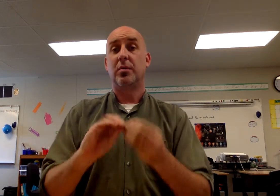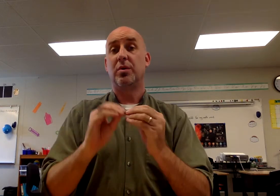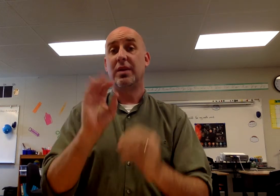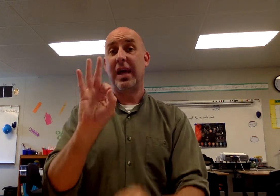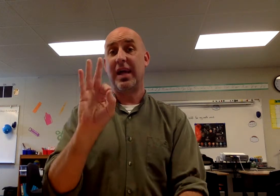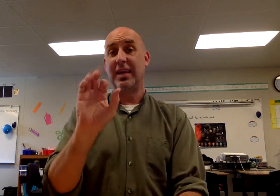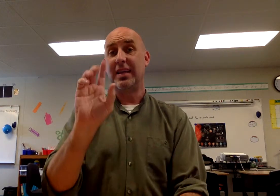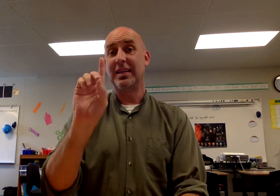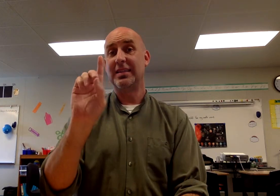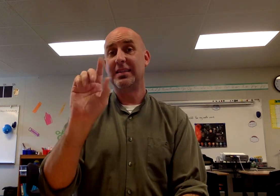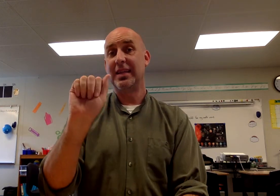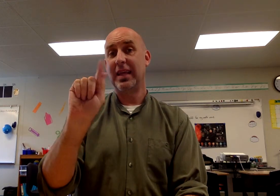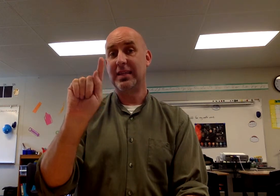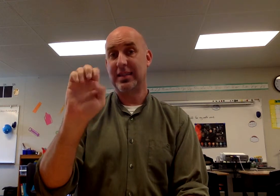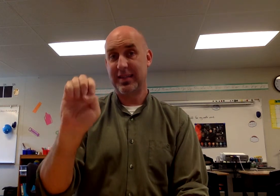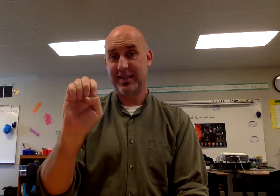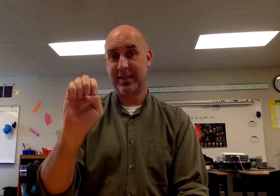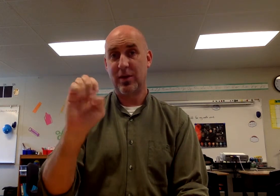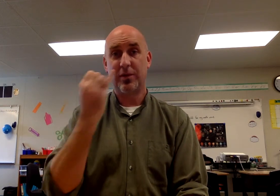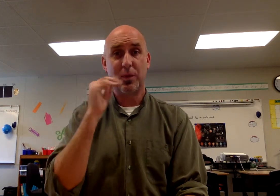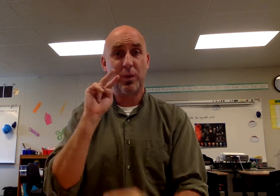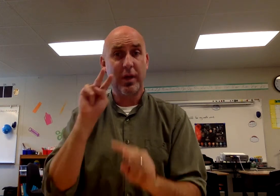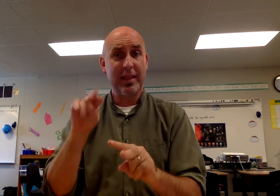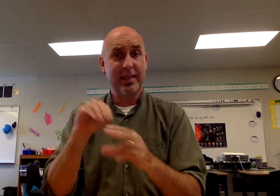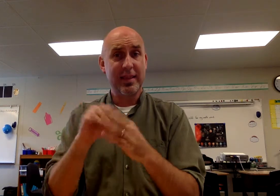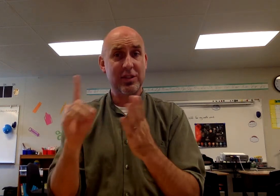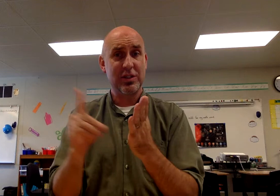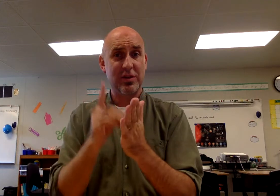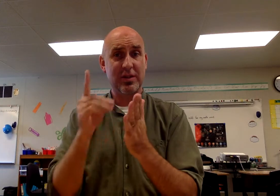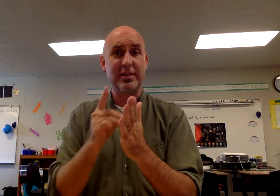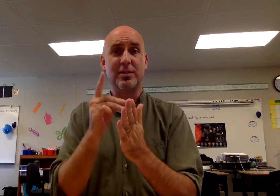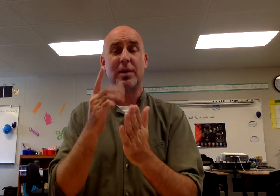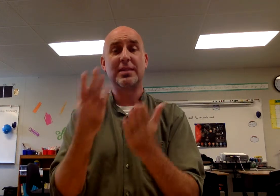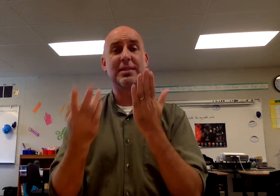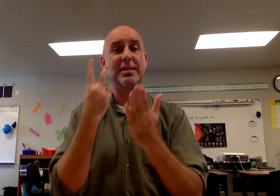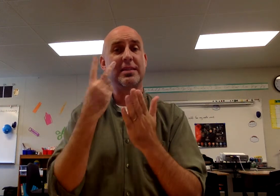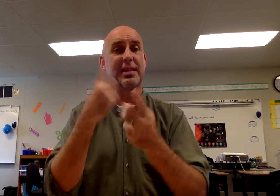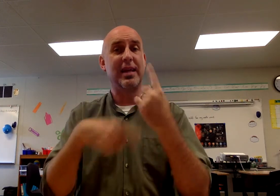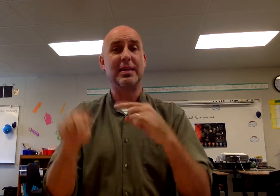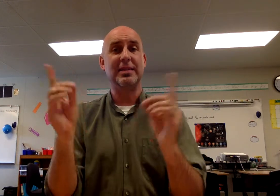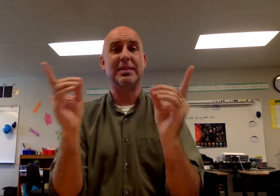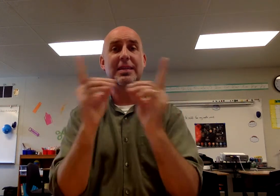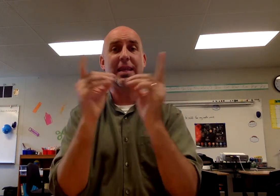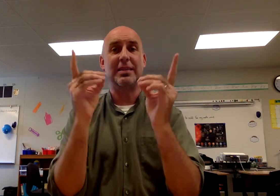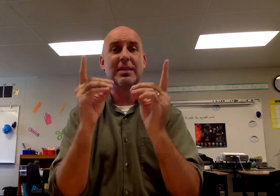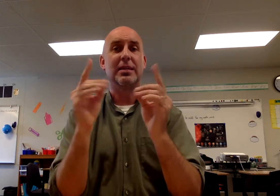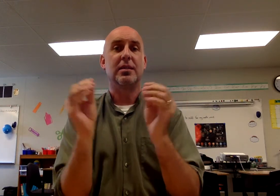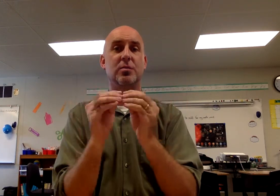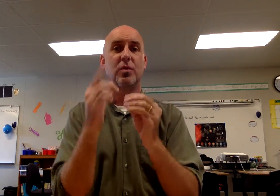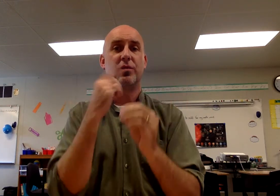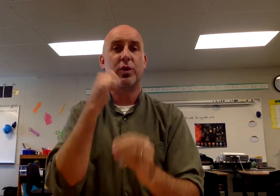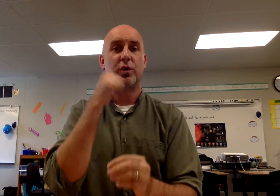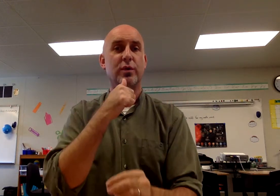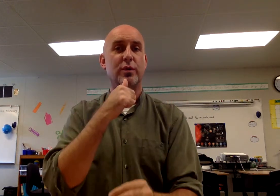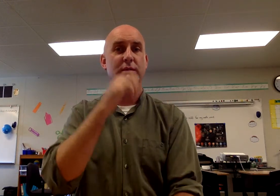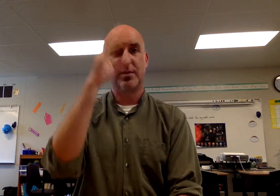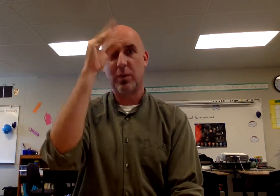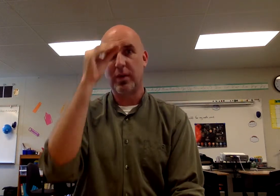Number 9, date. Now, if you look in the dictionaries, you might see the sign date. It's more for girls and